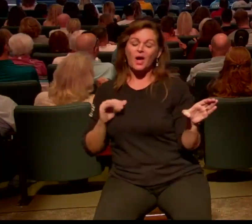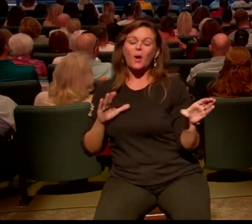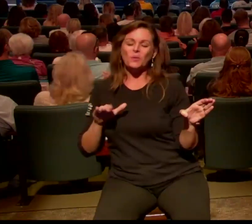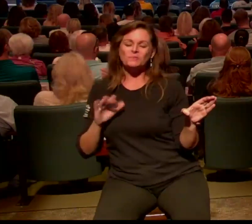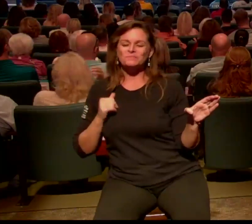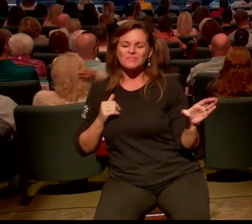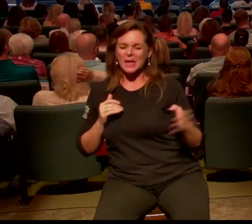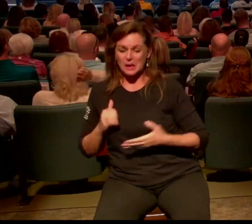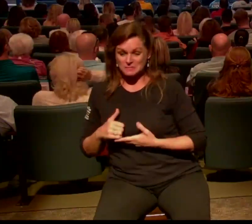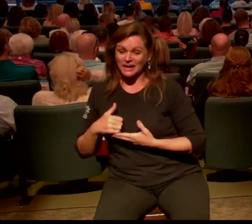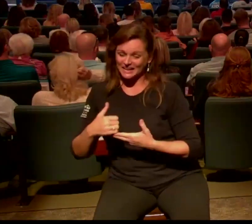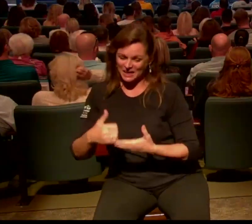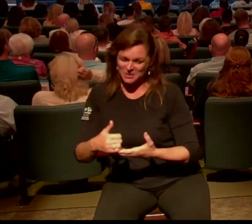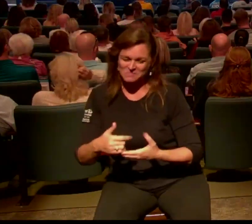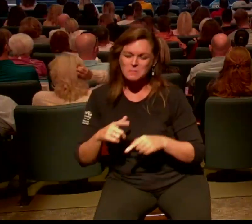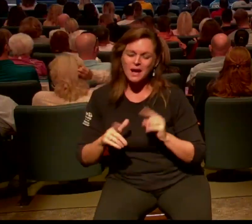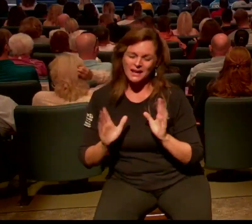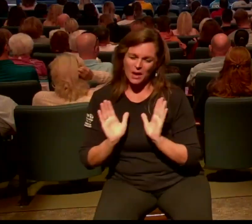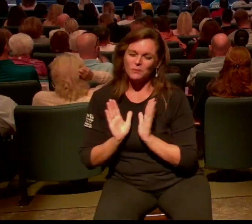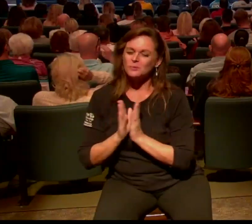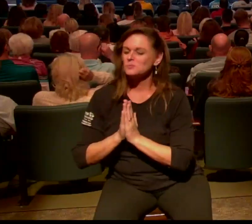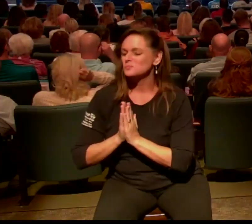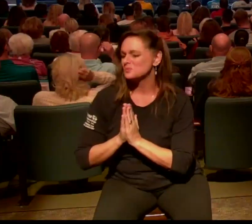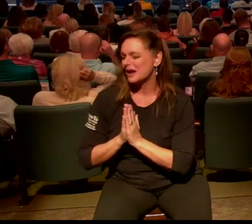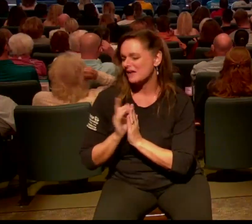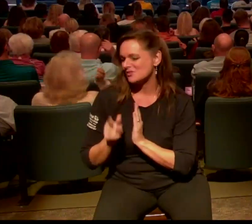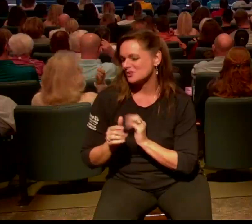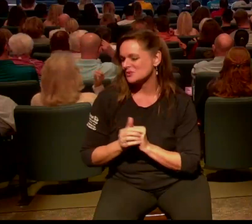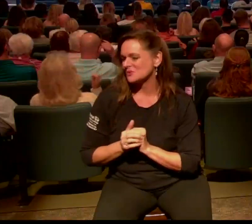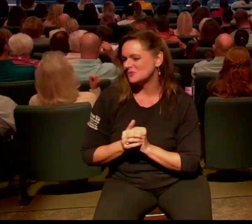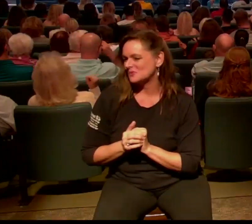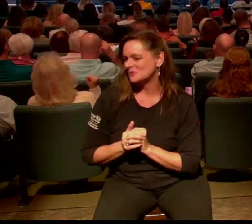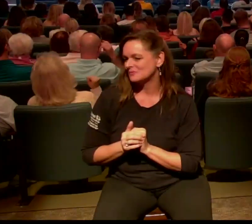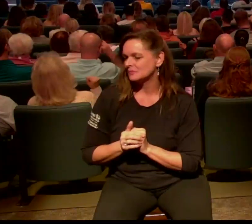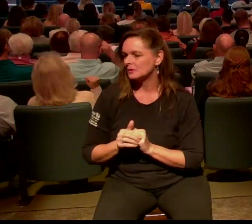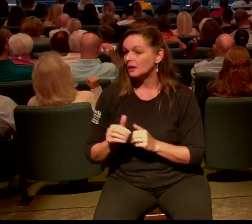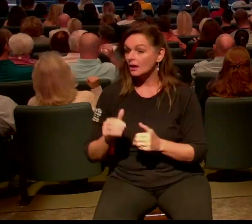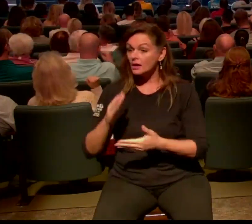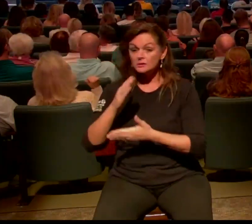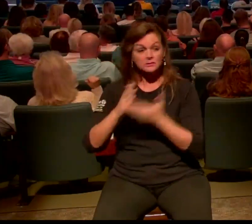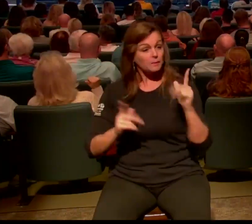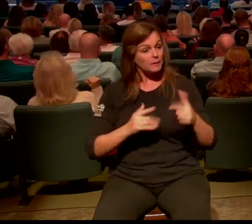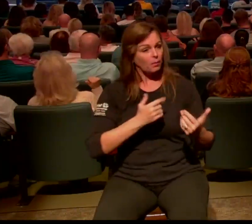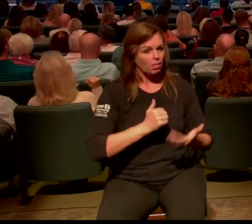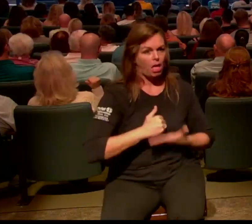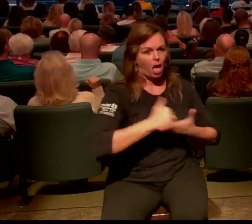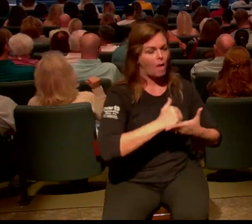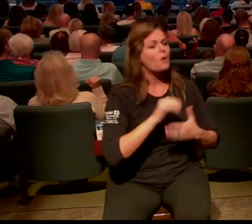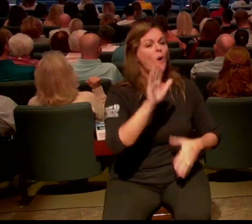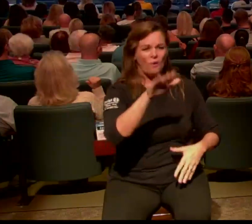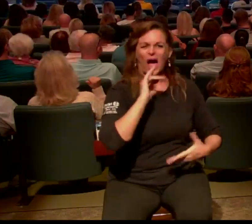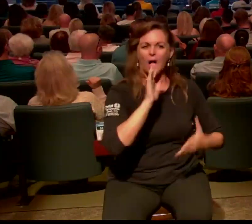I've seen an awful lot of people just be really good at prayer and good for nothing and anything else.